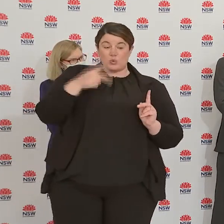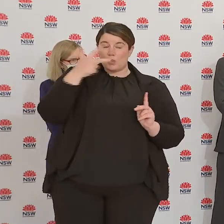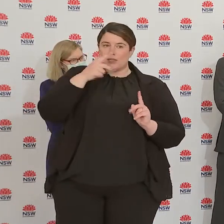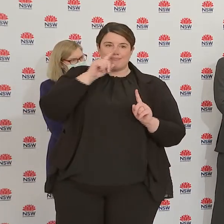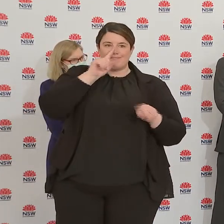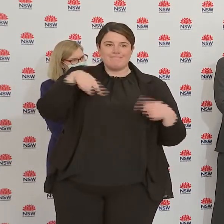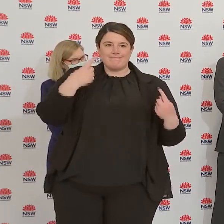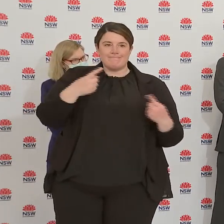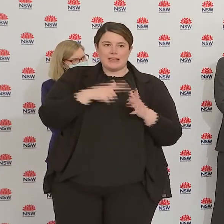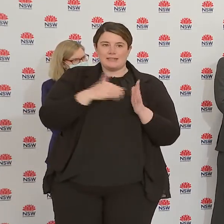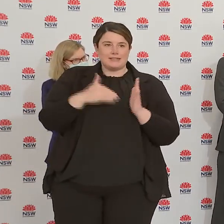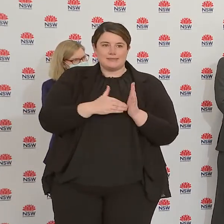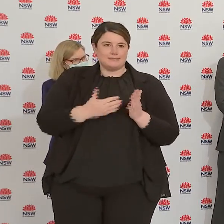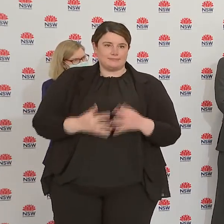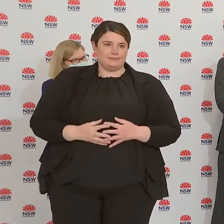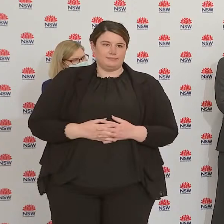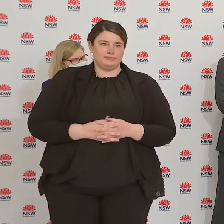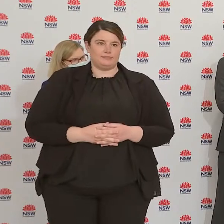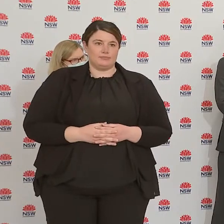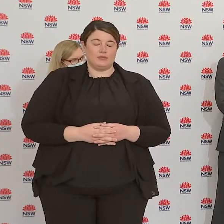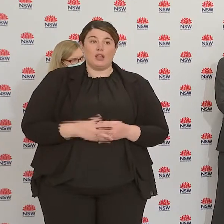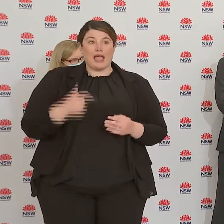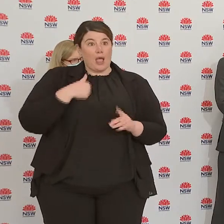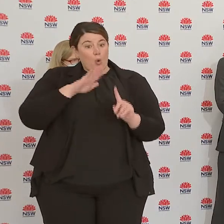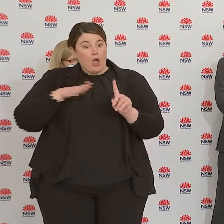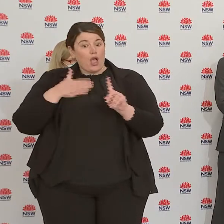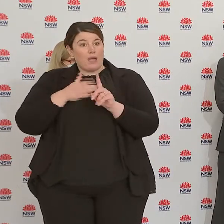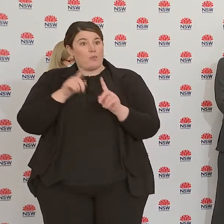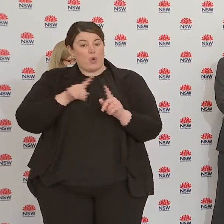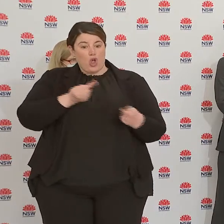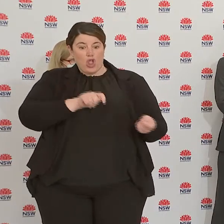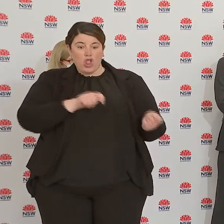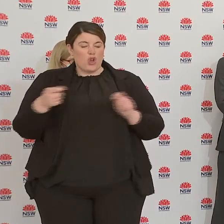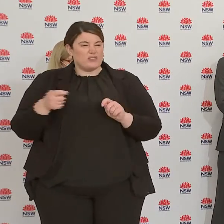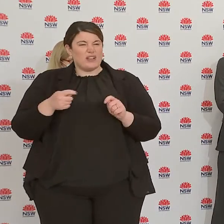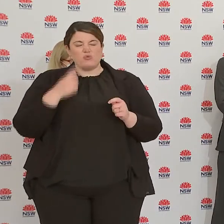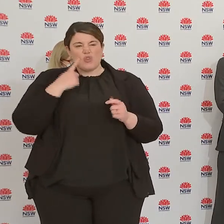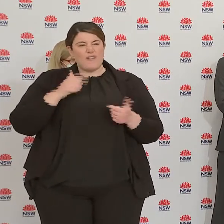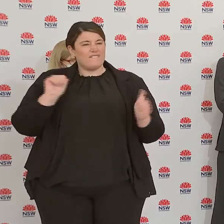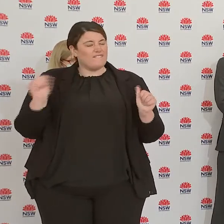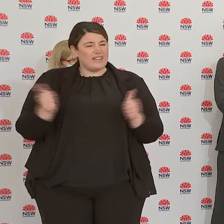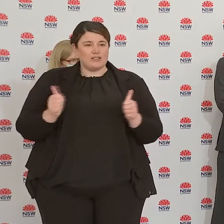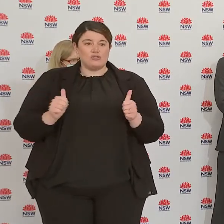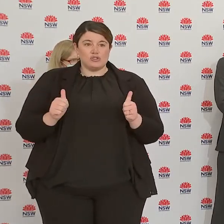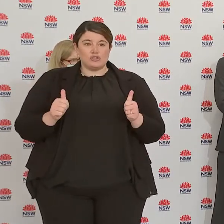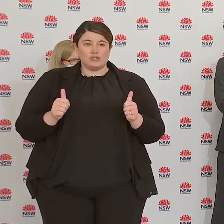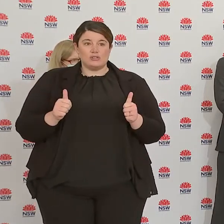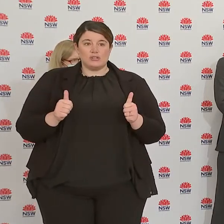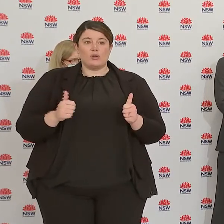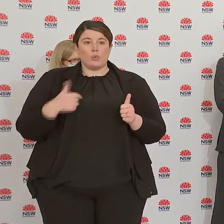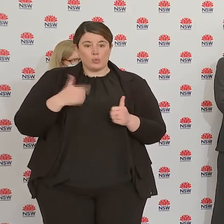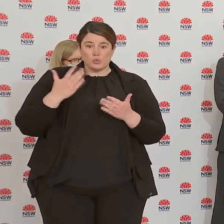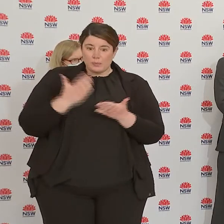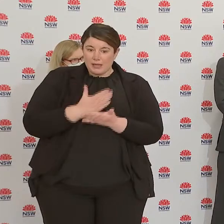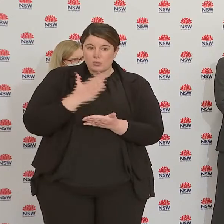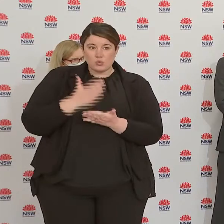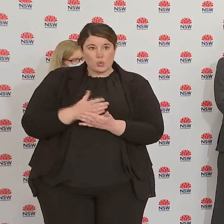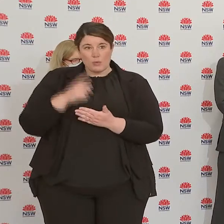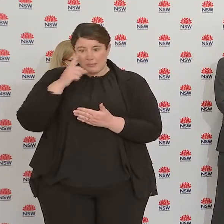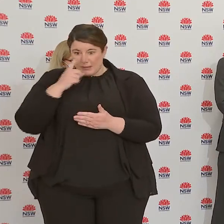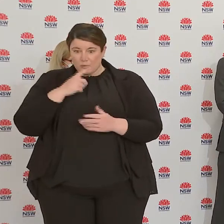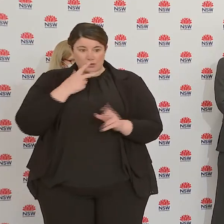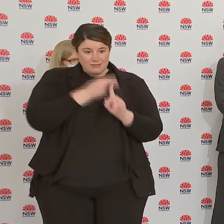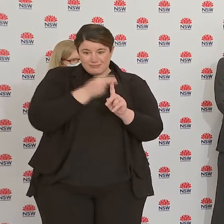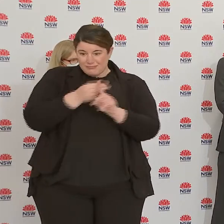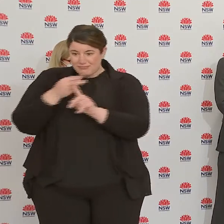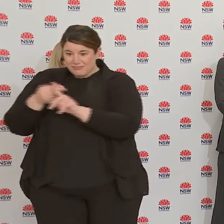our priority is to get out of this lockdown as soon as we can and to reduce the stress for anybody as much as we can. And for communities where they've